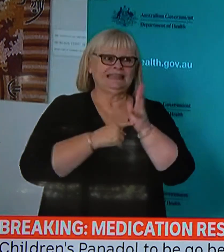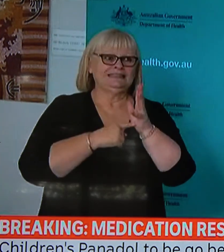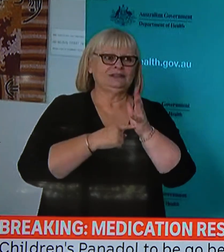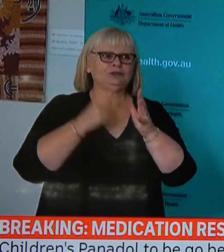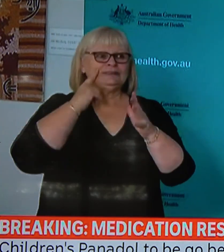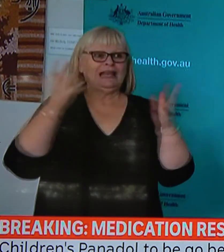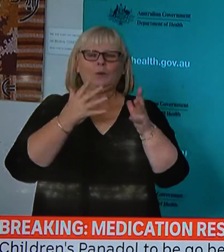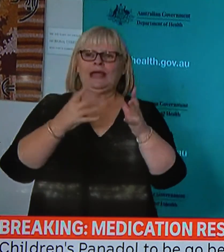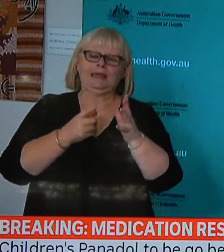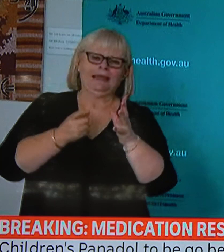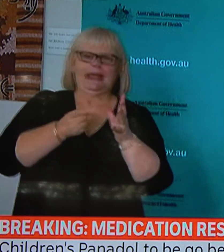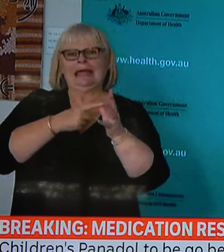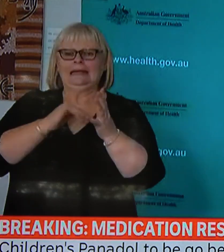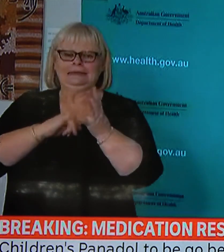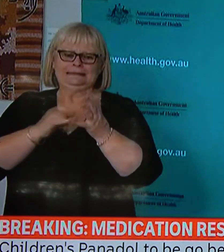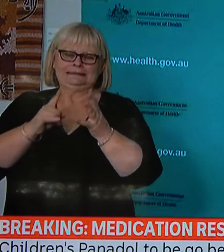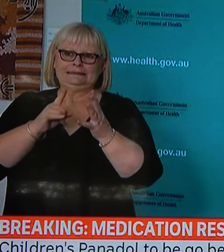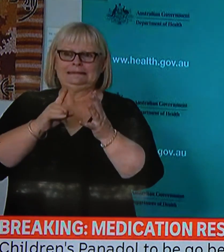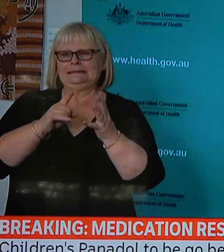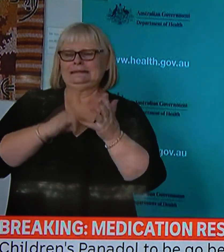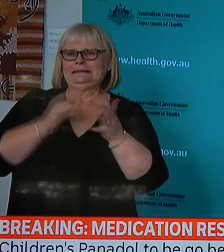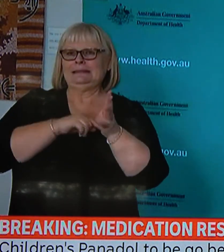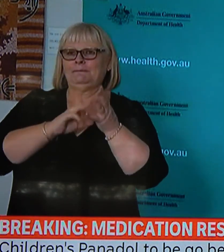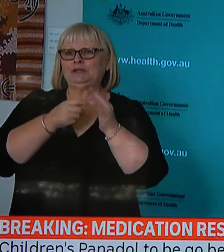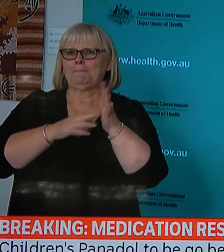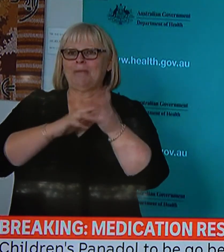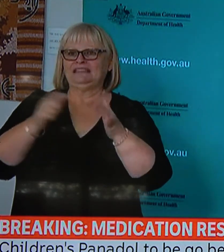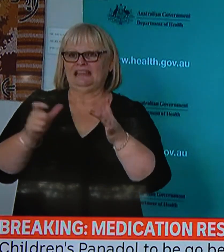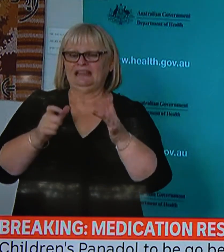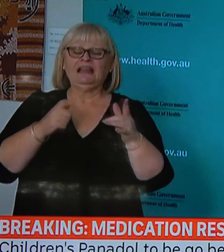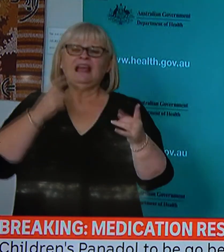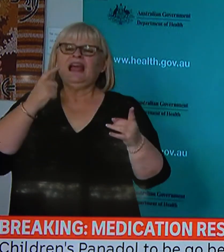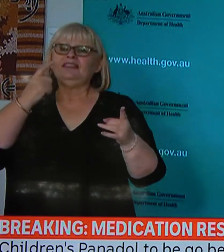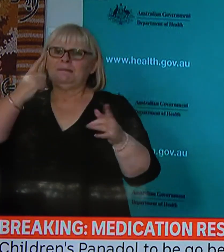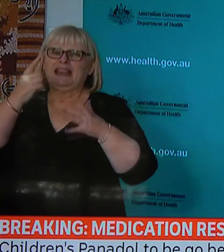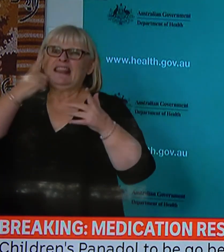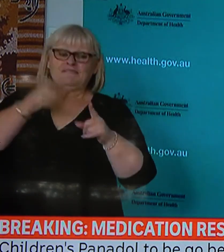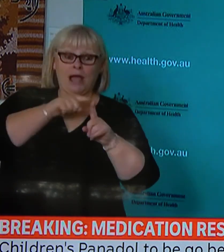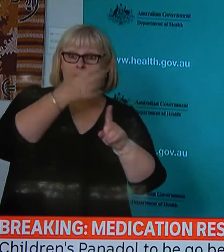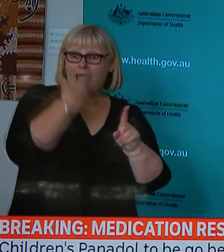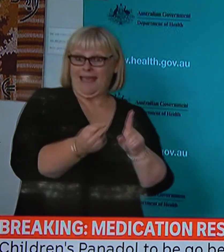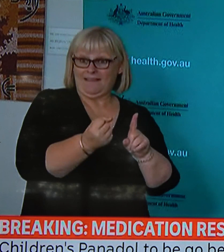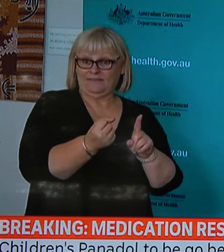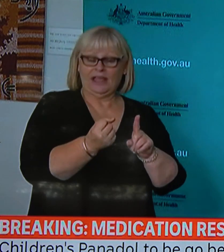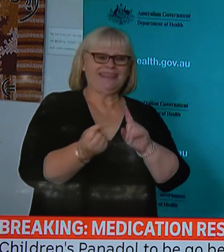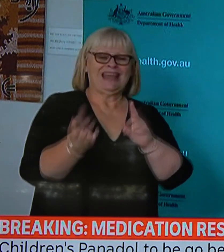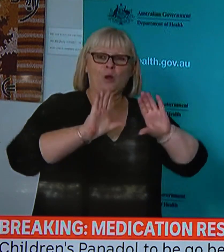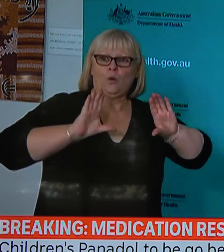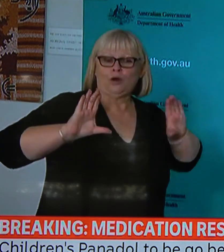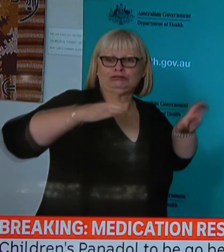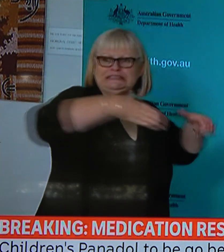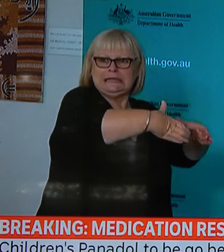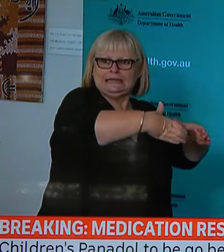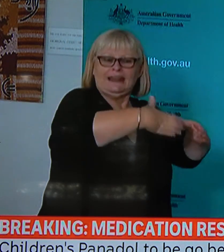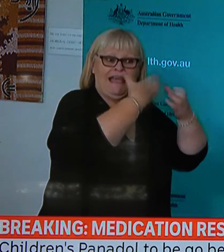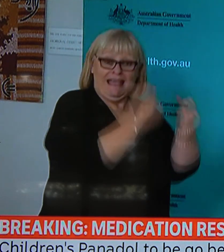asymptomatic cases. You might have heard 3,000 tests, and they found the people who had the disease, they quarantined them, and they say they effectively got rid of it. Do you accepting